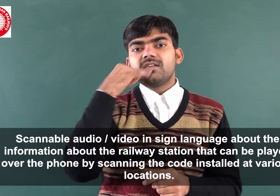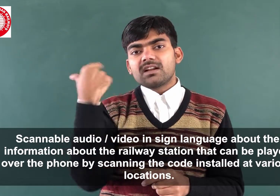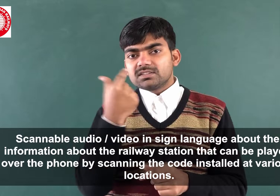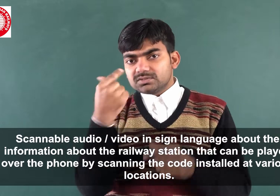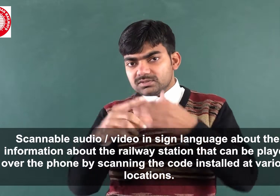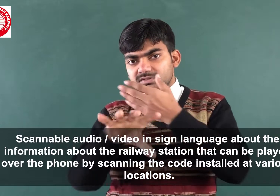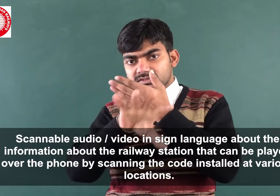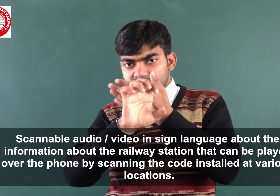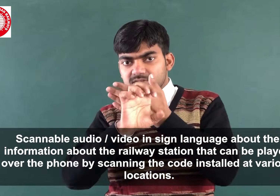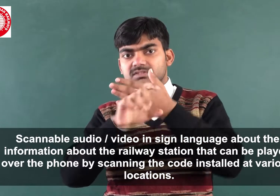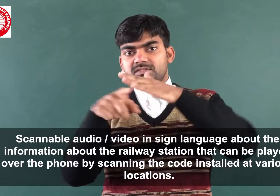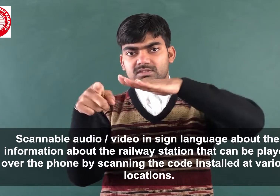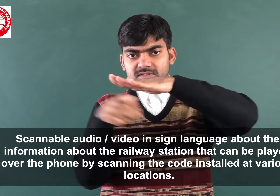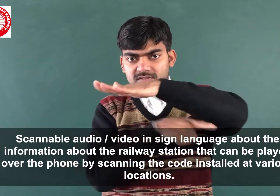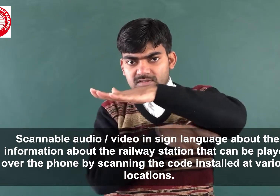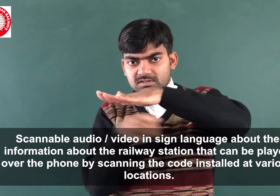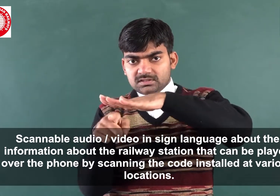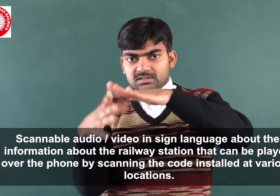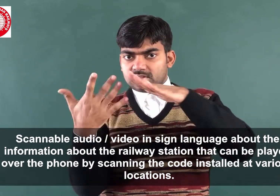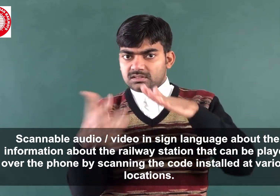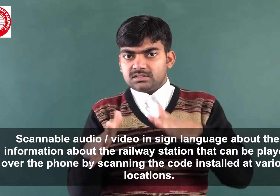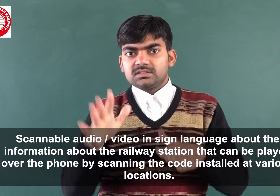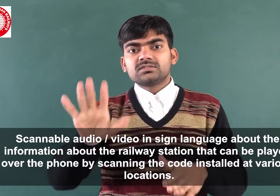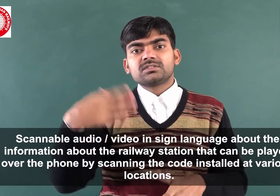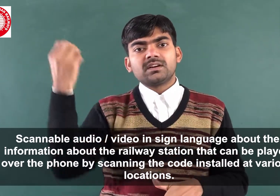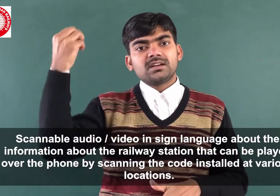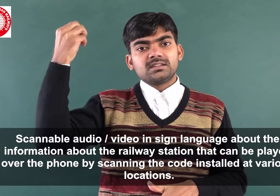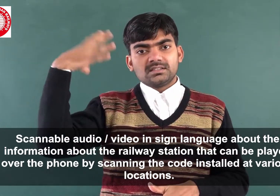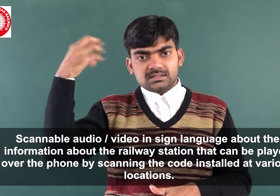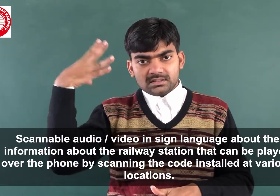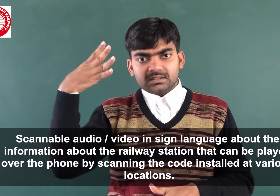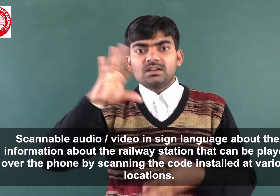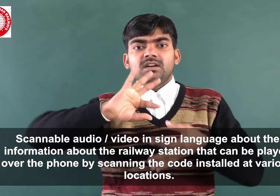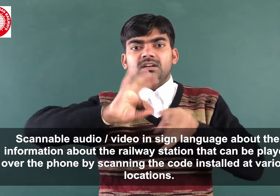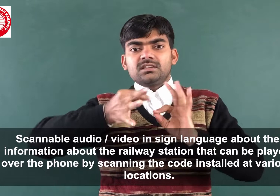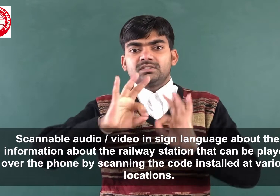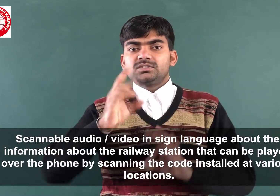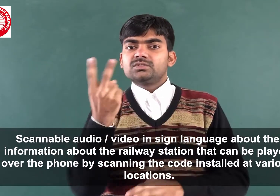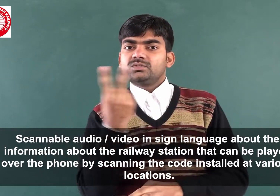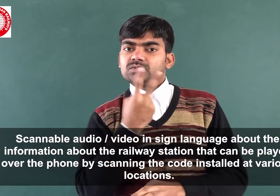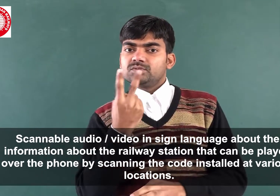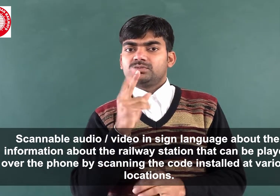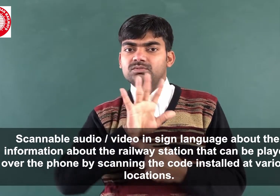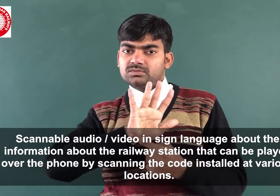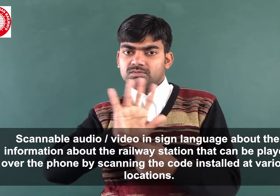that can be played over the phone by scanning the code installed at various locations.